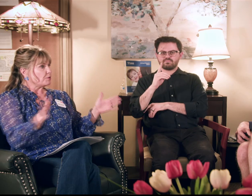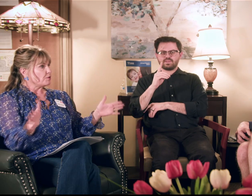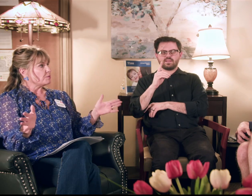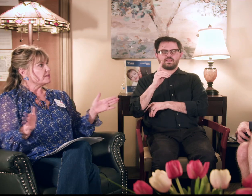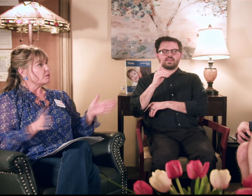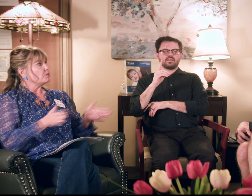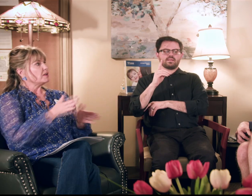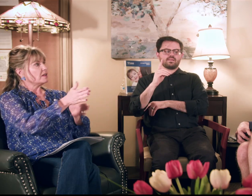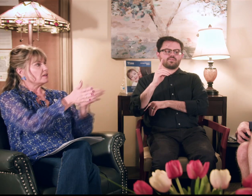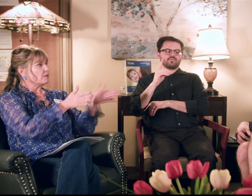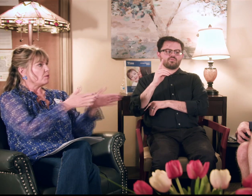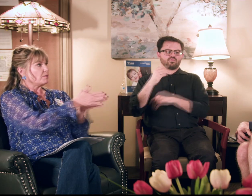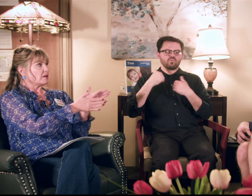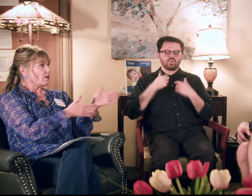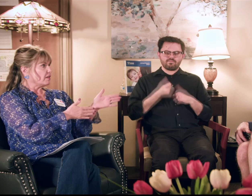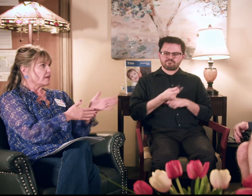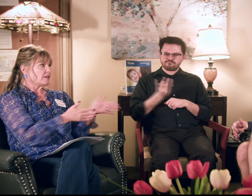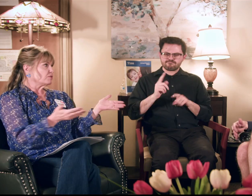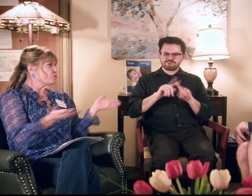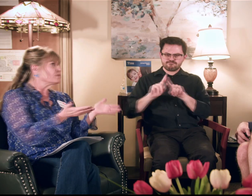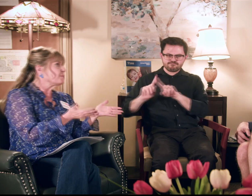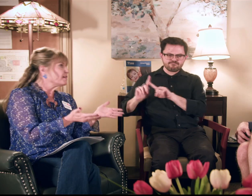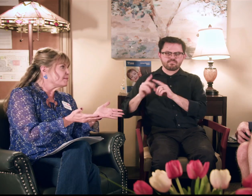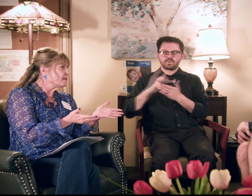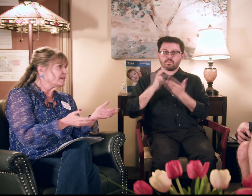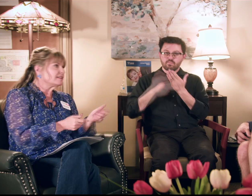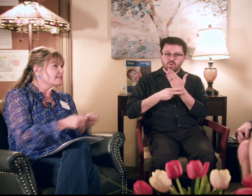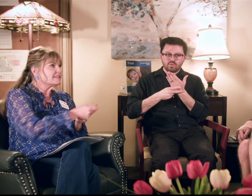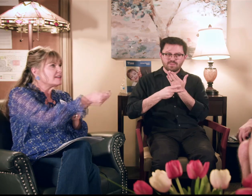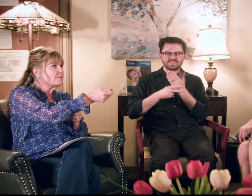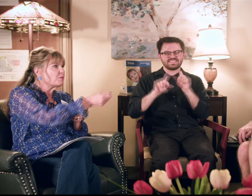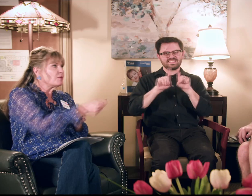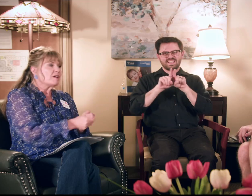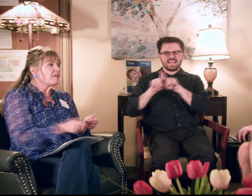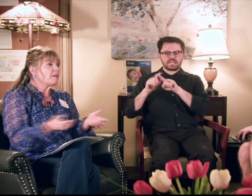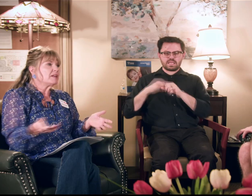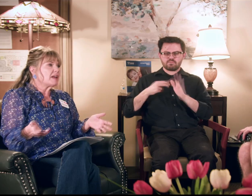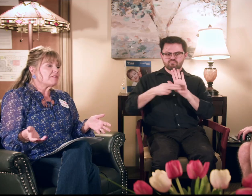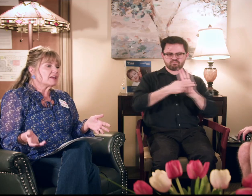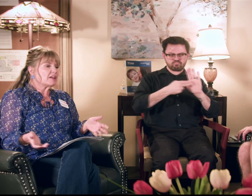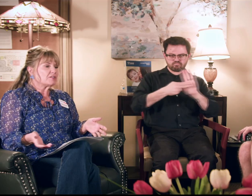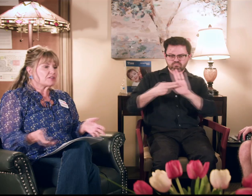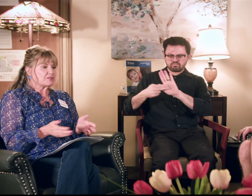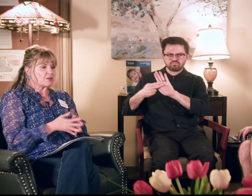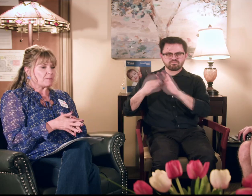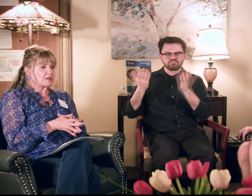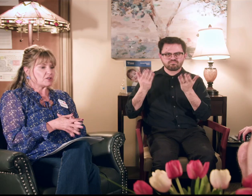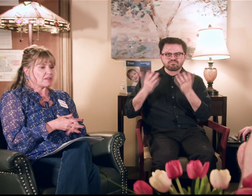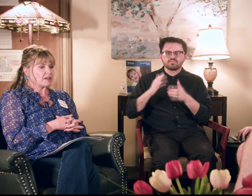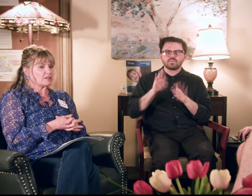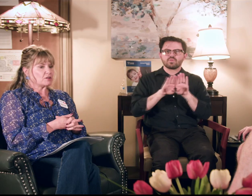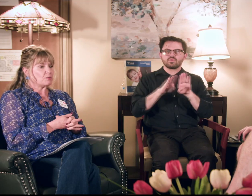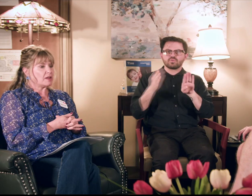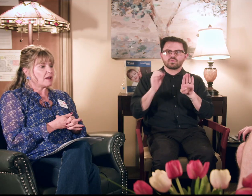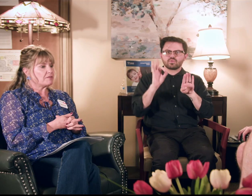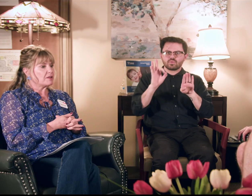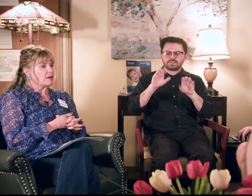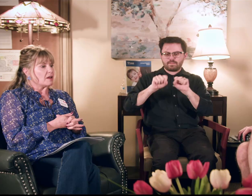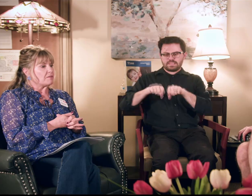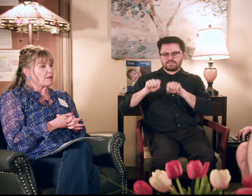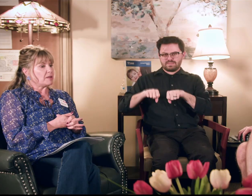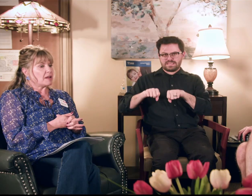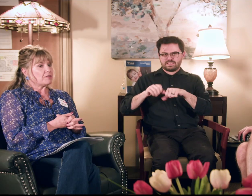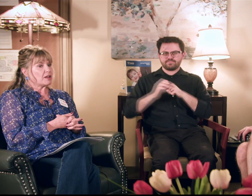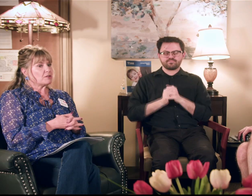few different programs that we can, what we call, again, those doors of possibility. Lots of doors of Send them through. possibilities. Family Navigators, also, I'll mention that too. We